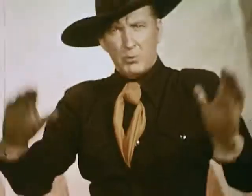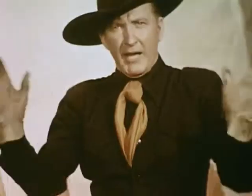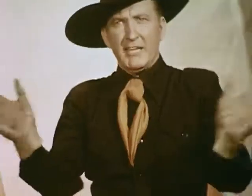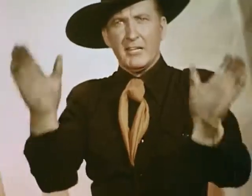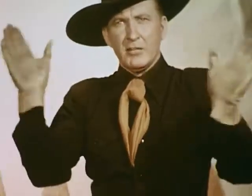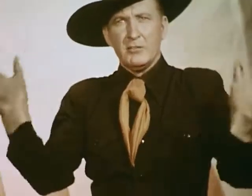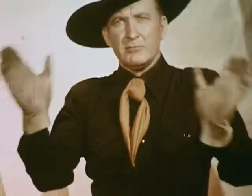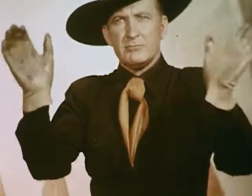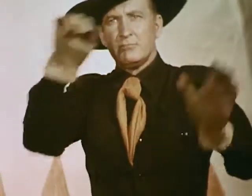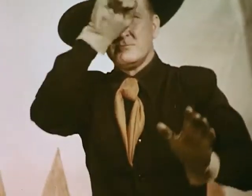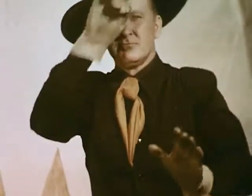Black Eagle,